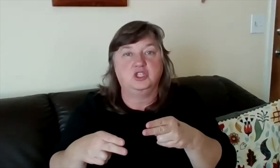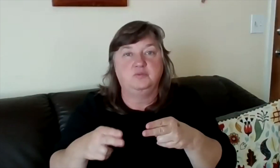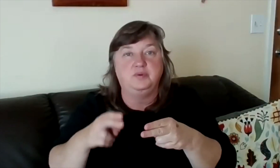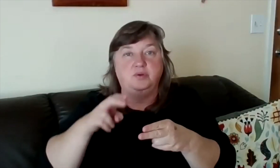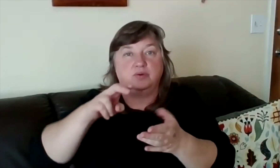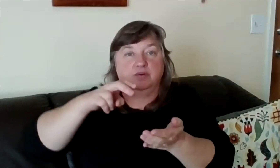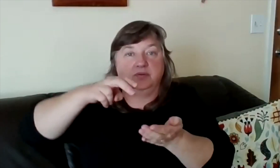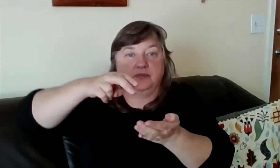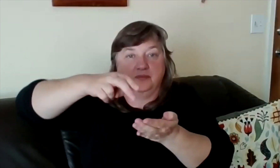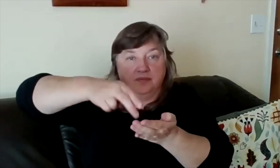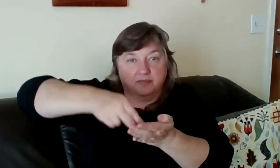spoon,